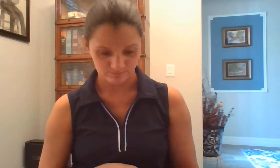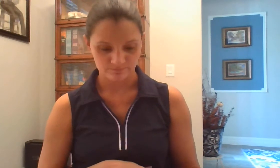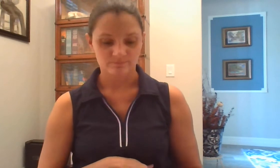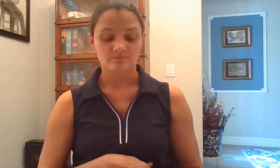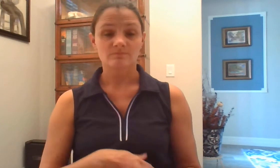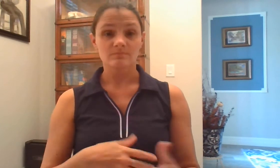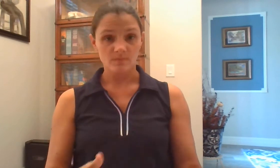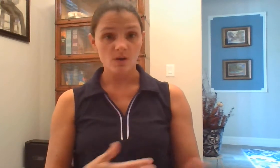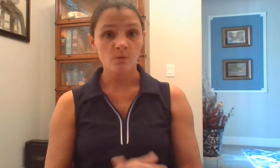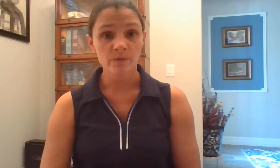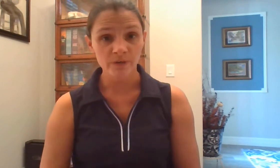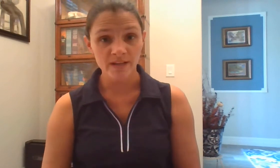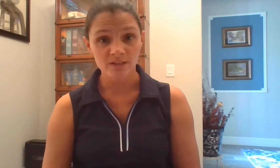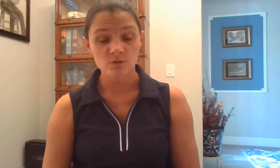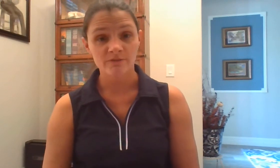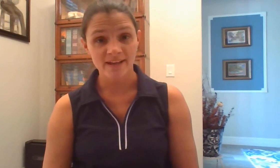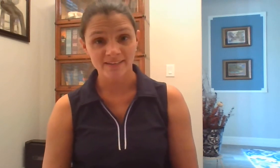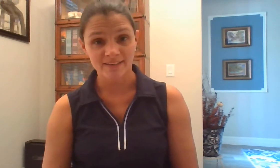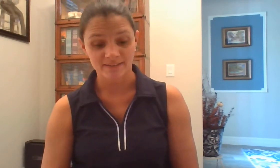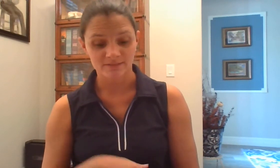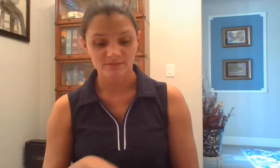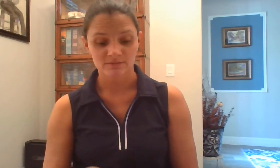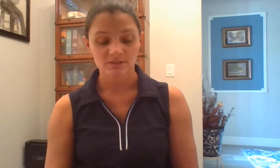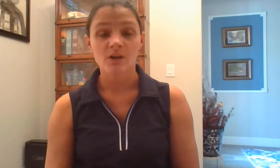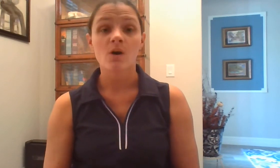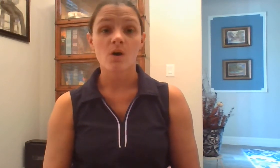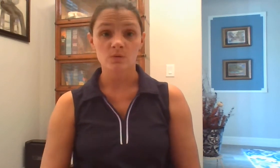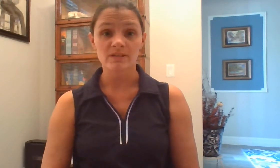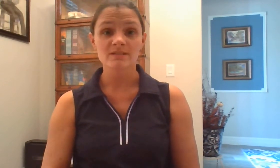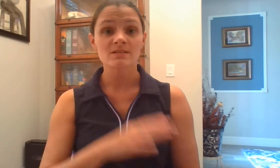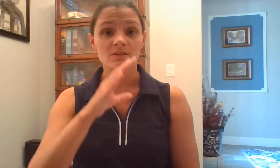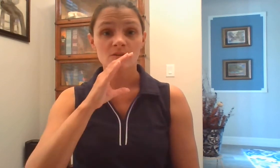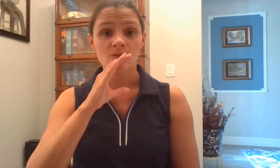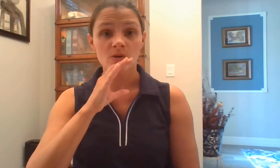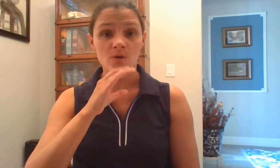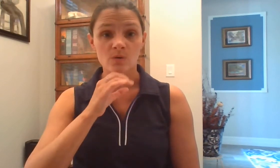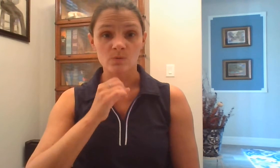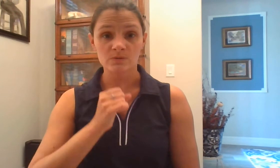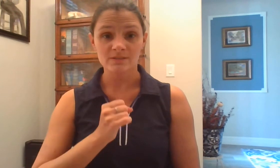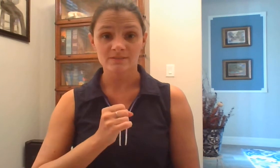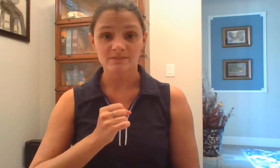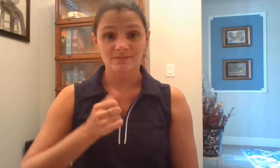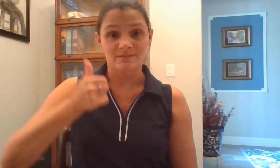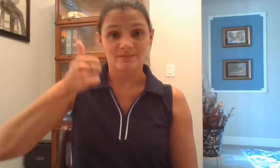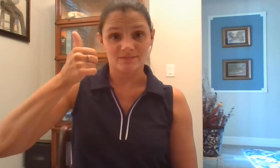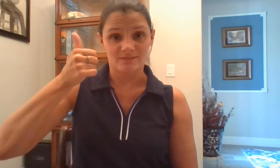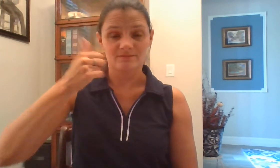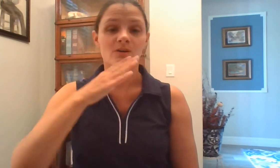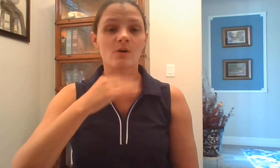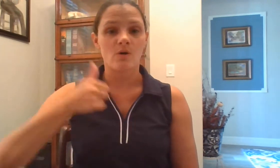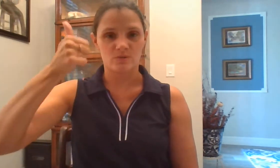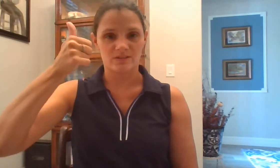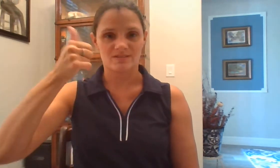and we're getting into our ranking oldest old oldest